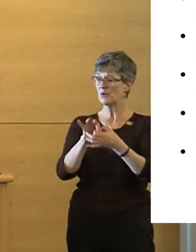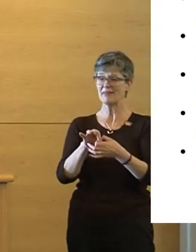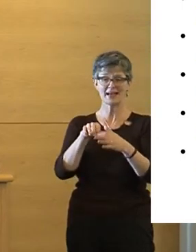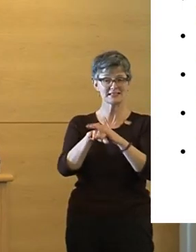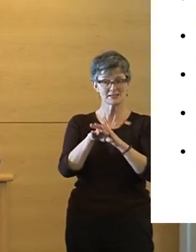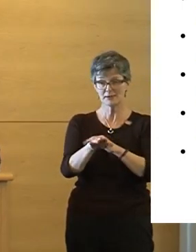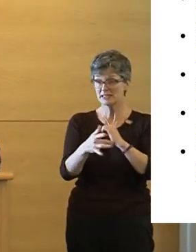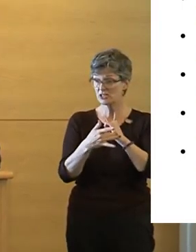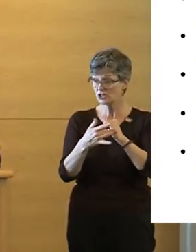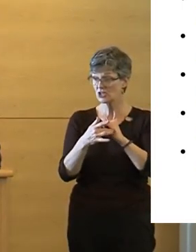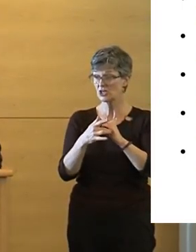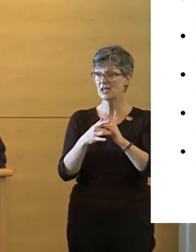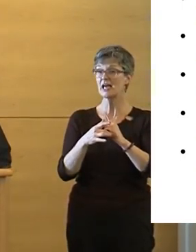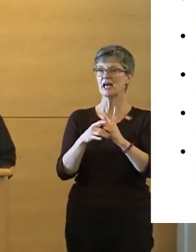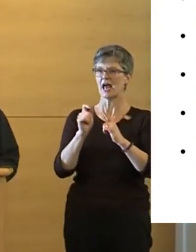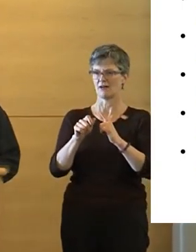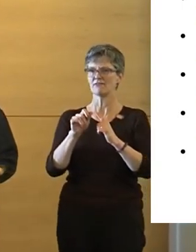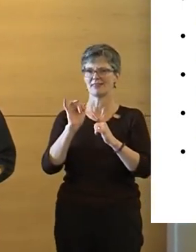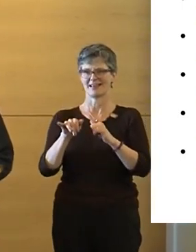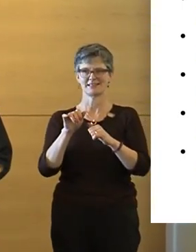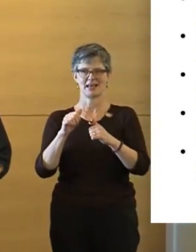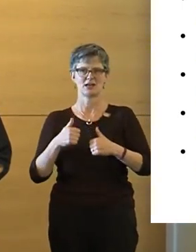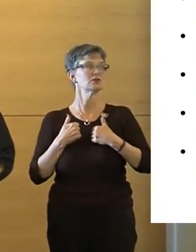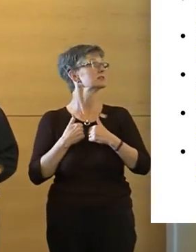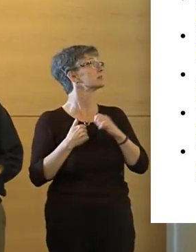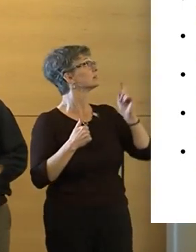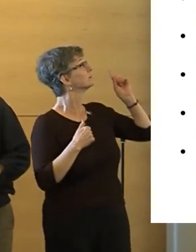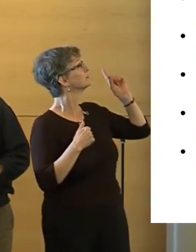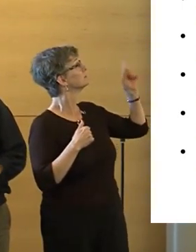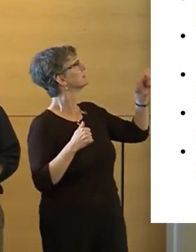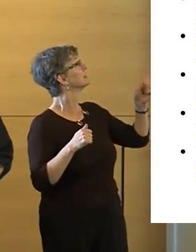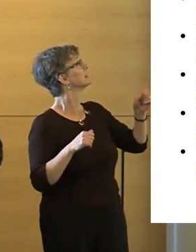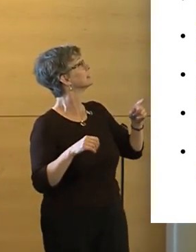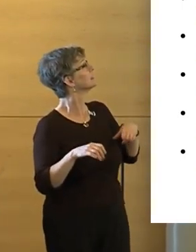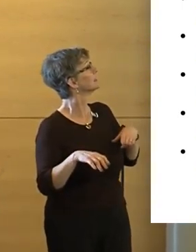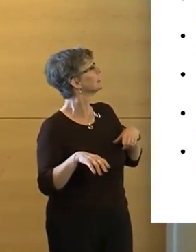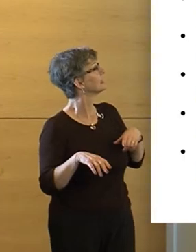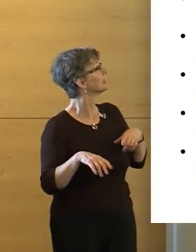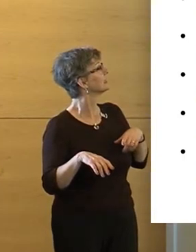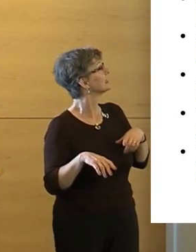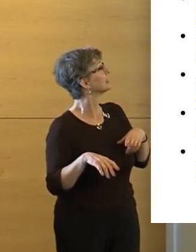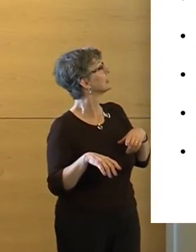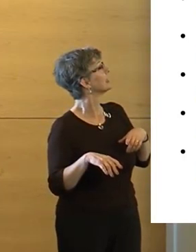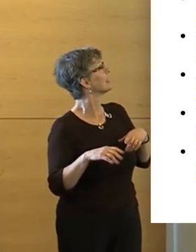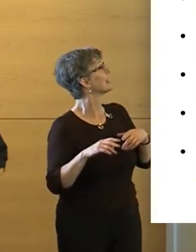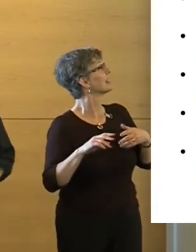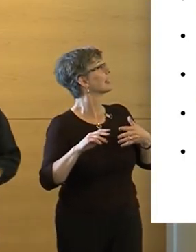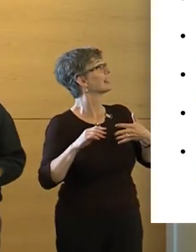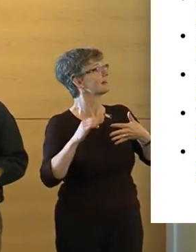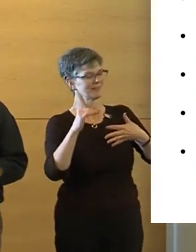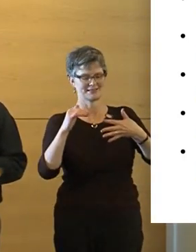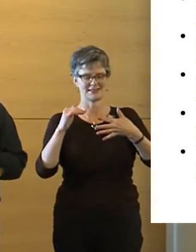A bunch of other resources. This is my last slide, so I'll leave this up. But kind of the